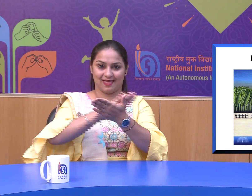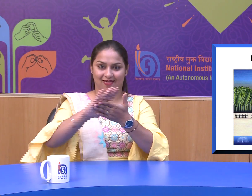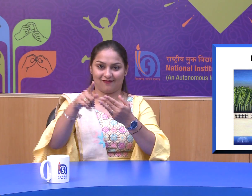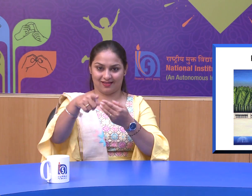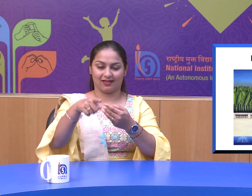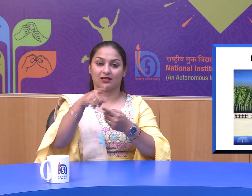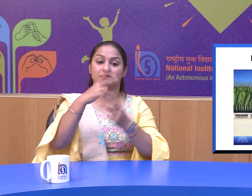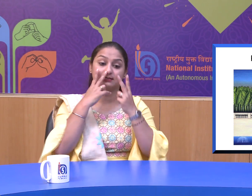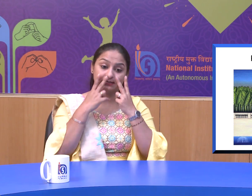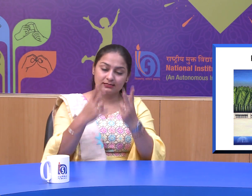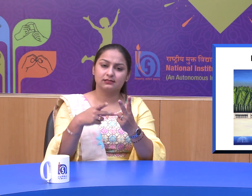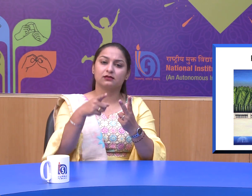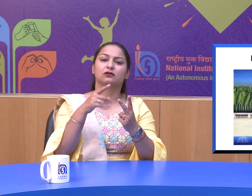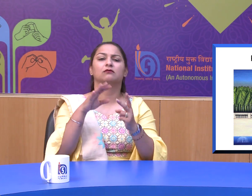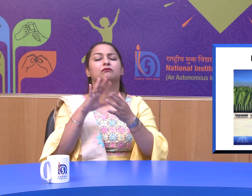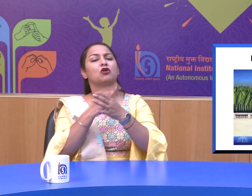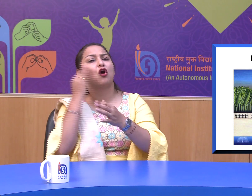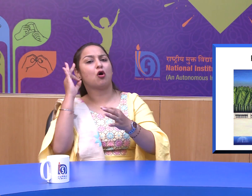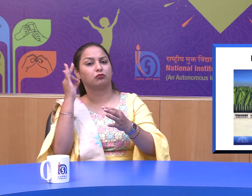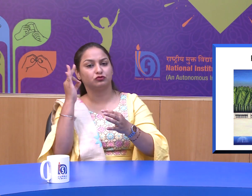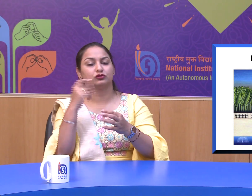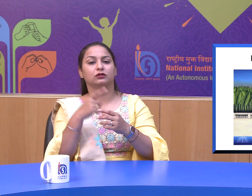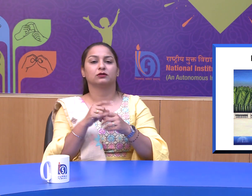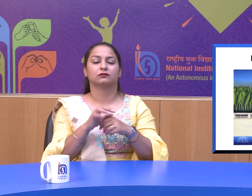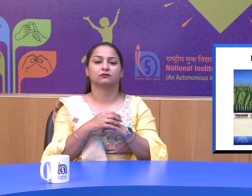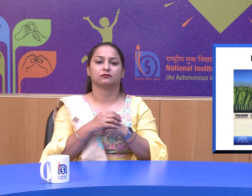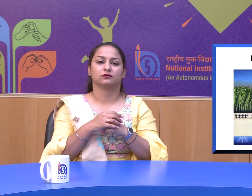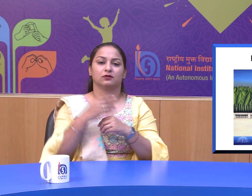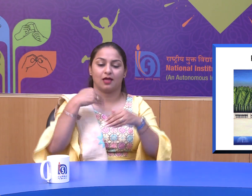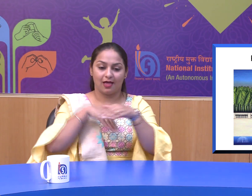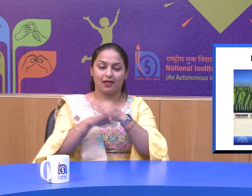find an opportunity to visit Rajasthan.